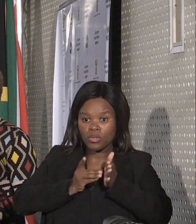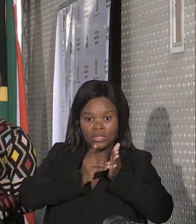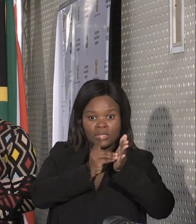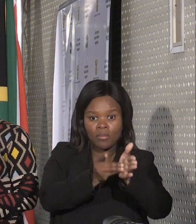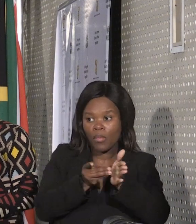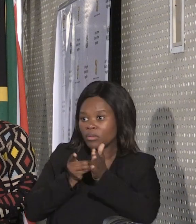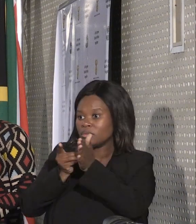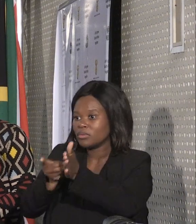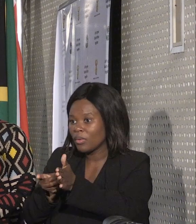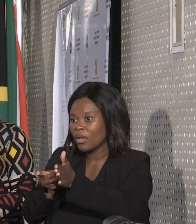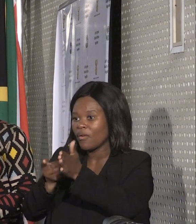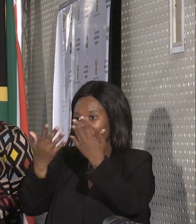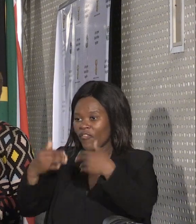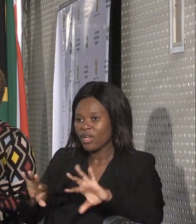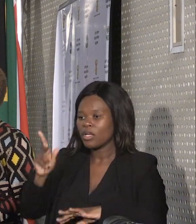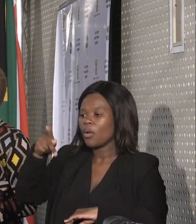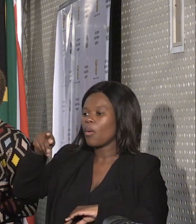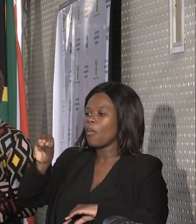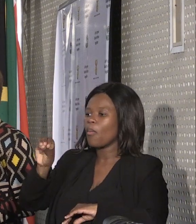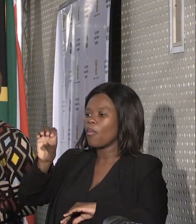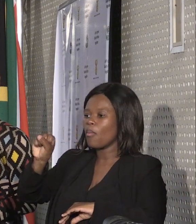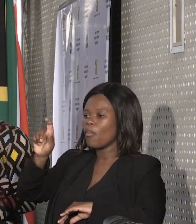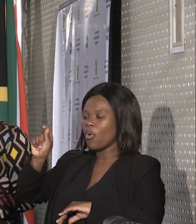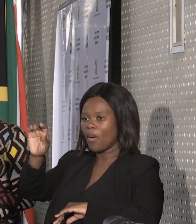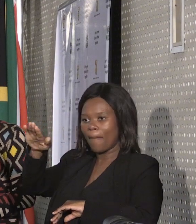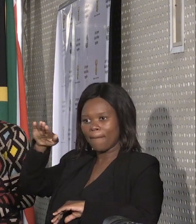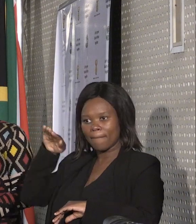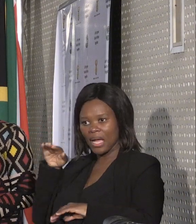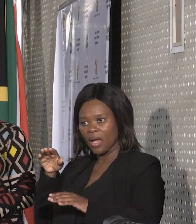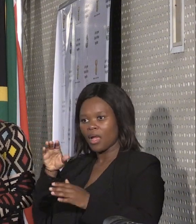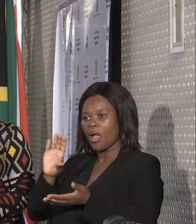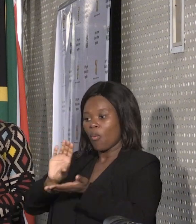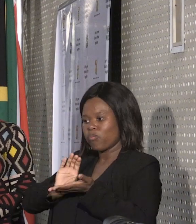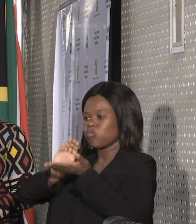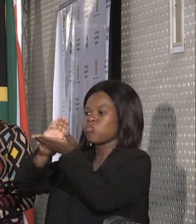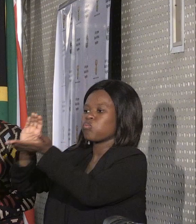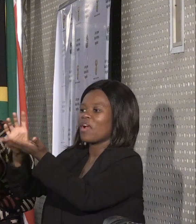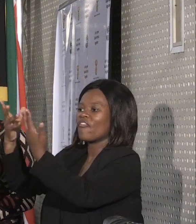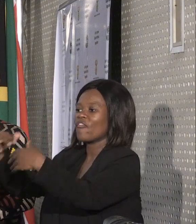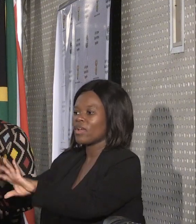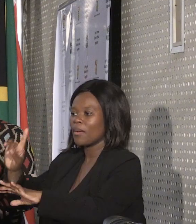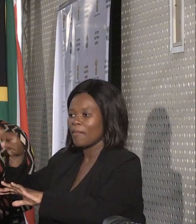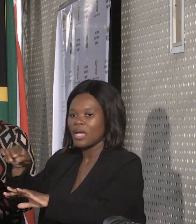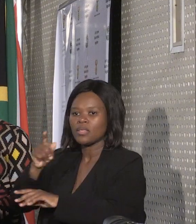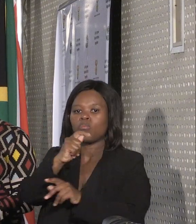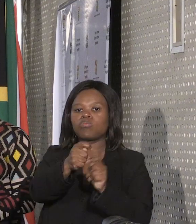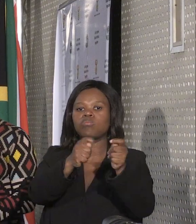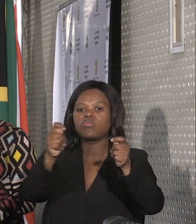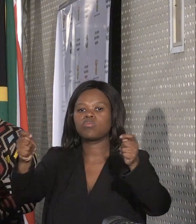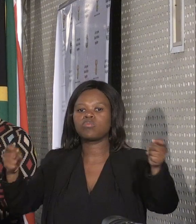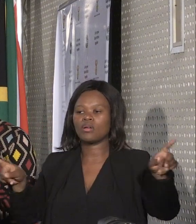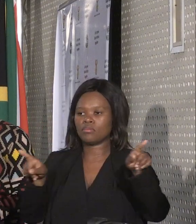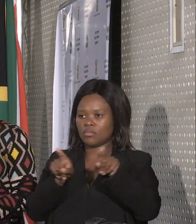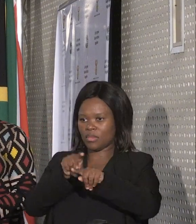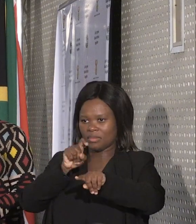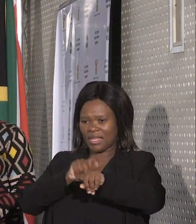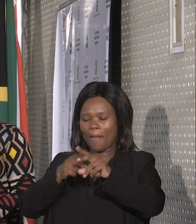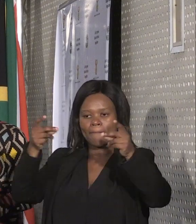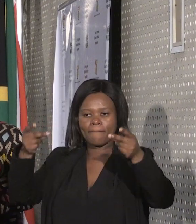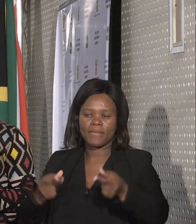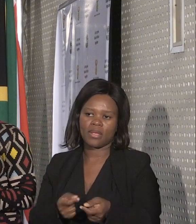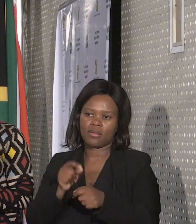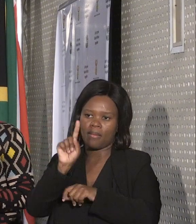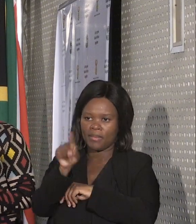idlulisela ePostbank or idlulisela nakwamanye ama-bank, funeka abantu bayithole imali yabo